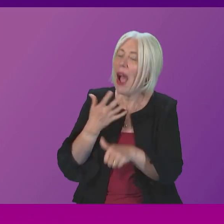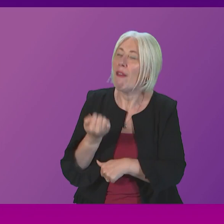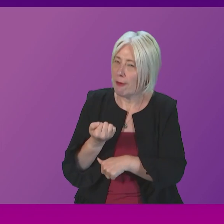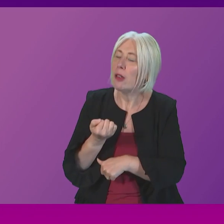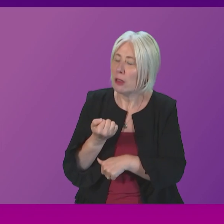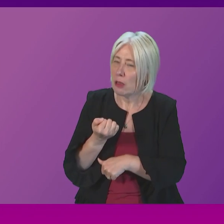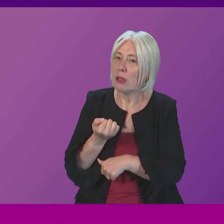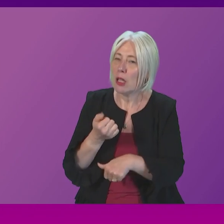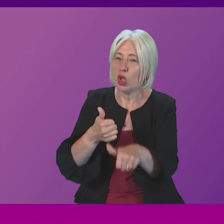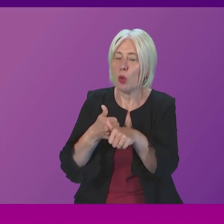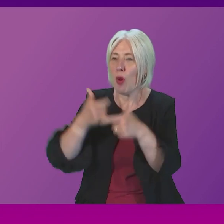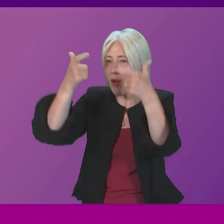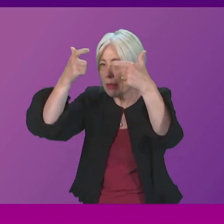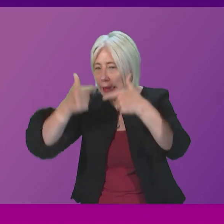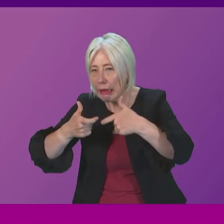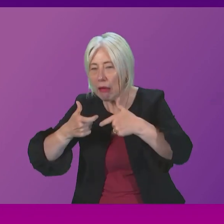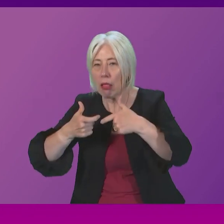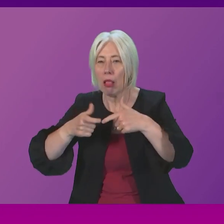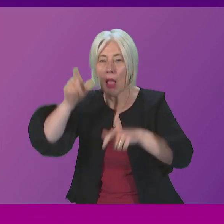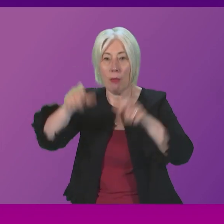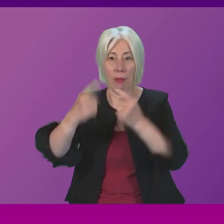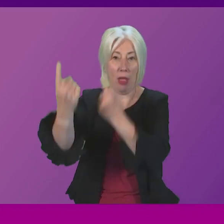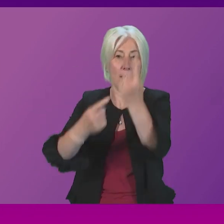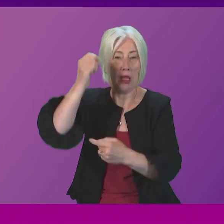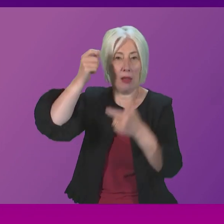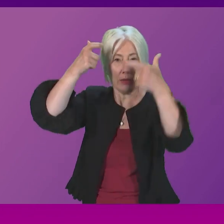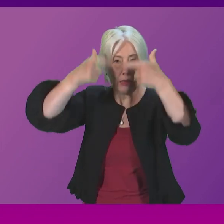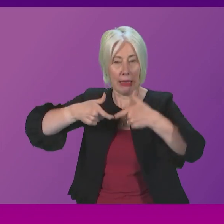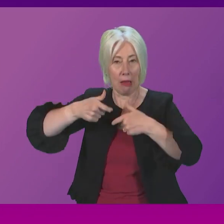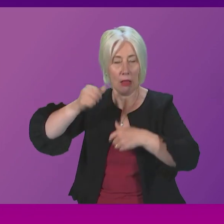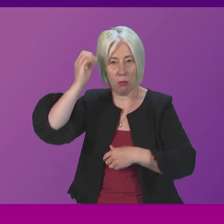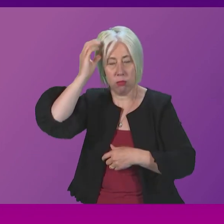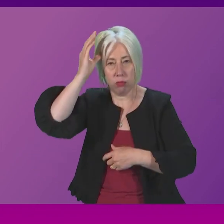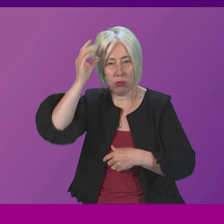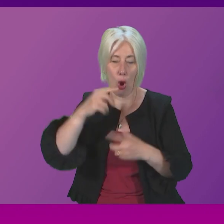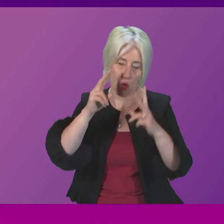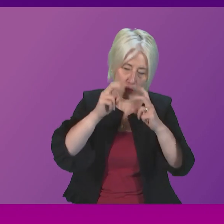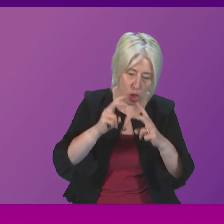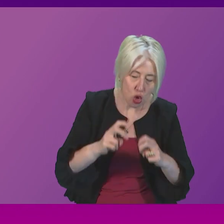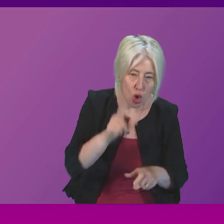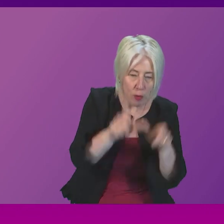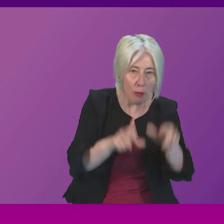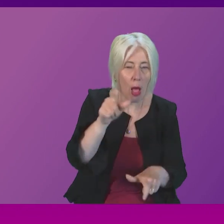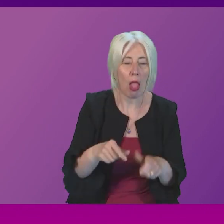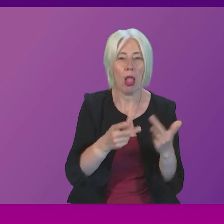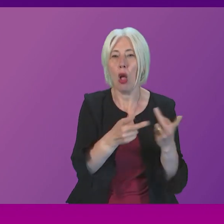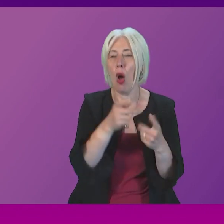support from legal people with legal backgrounds. We have support from researchers and from